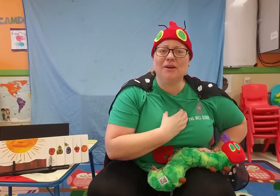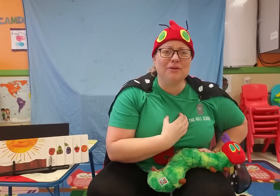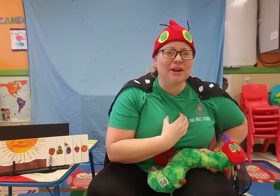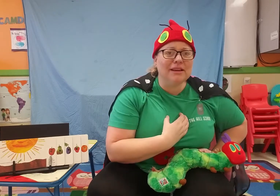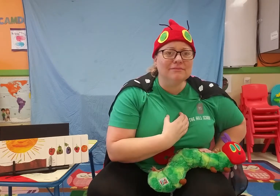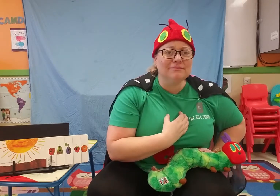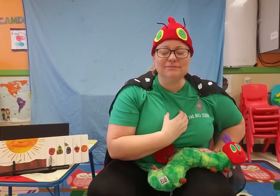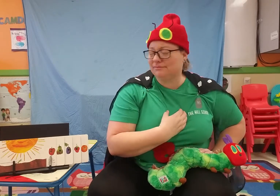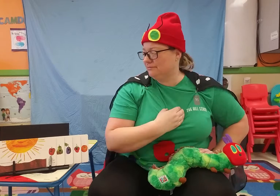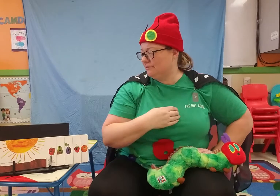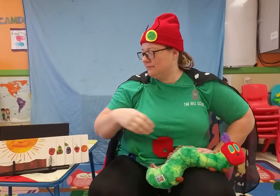hungry.